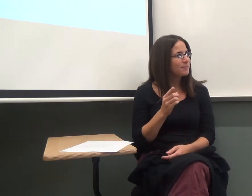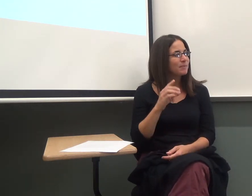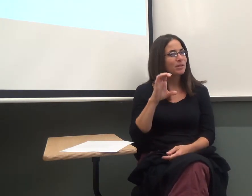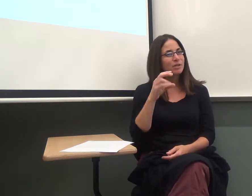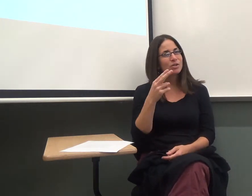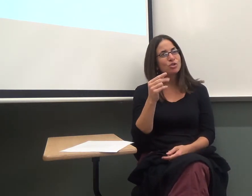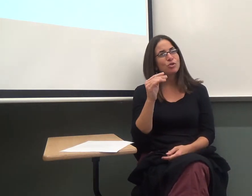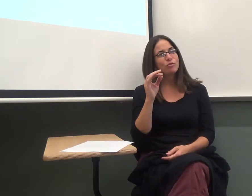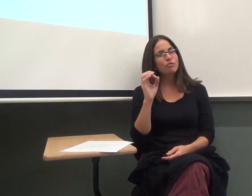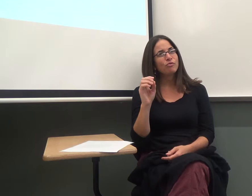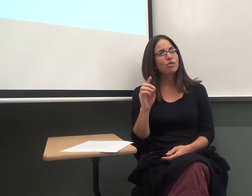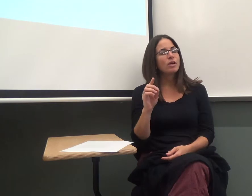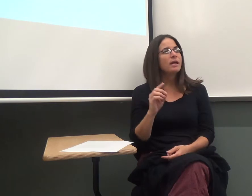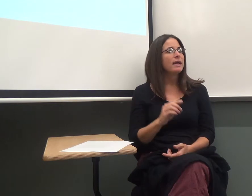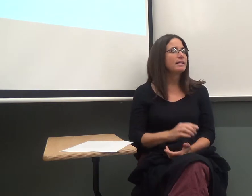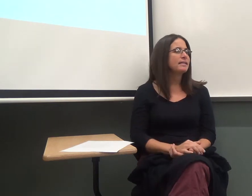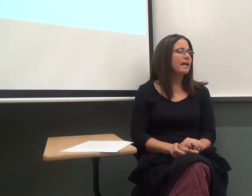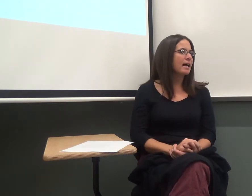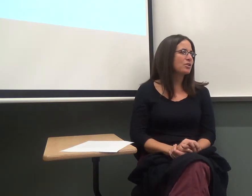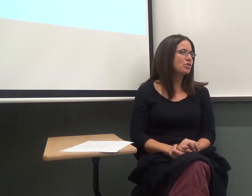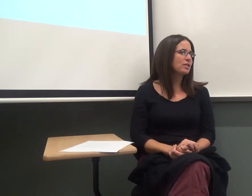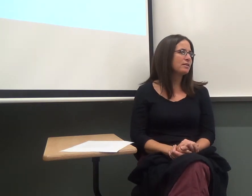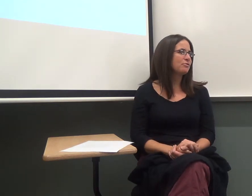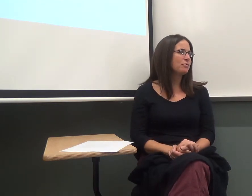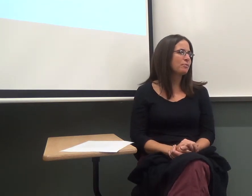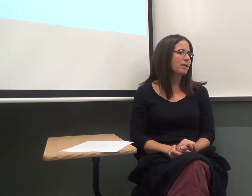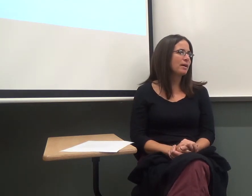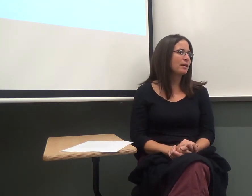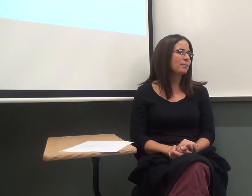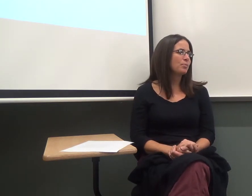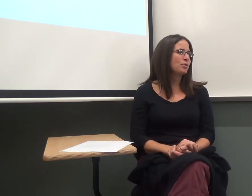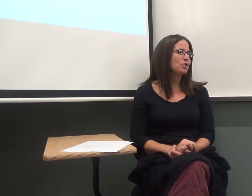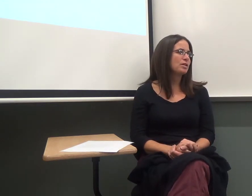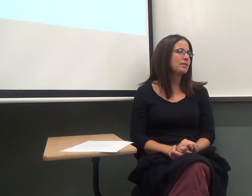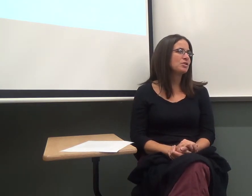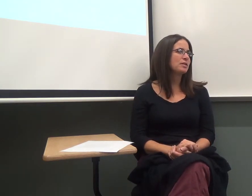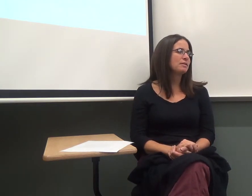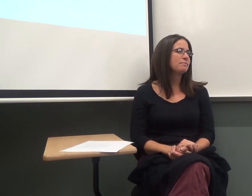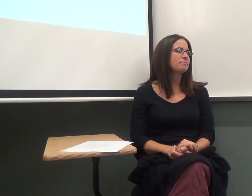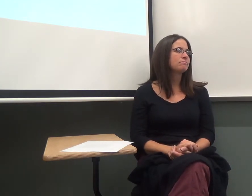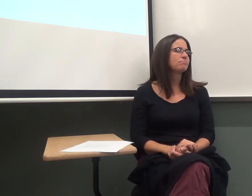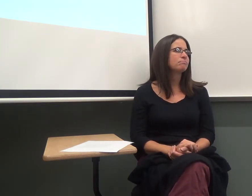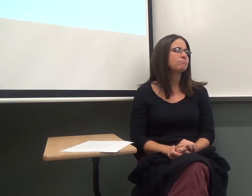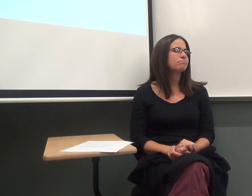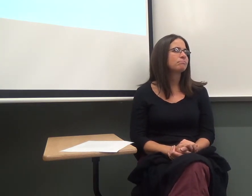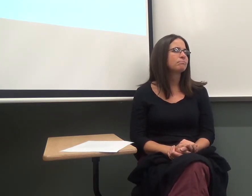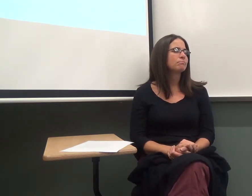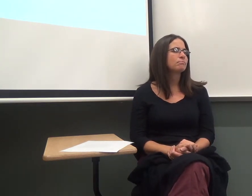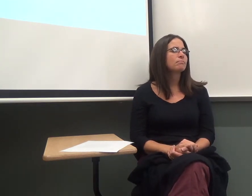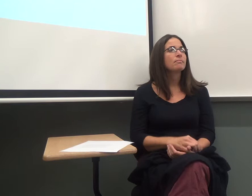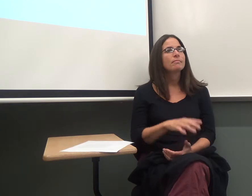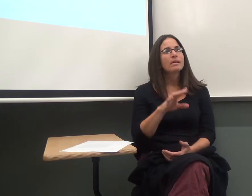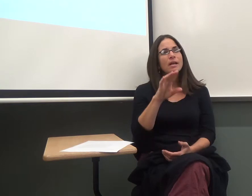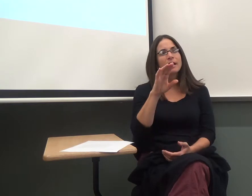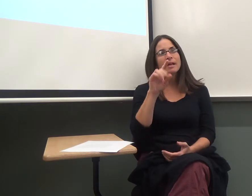What do we Can I do? show someone It's an action of the appreciation? verb. appreciation? The act of